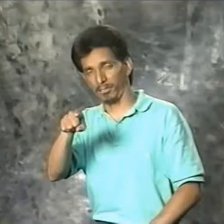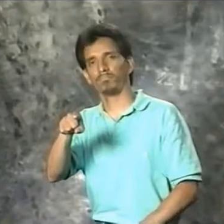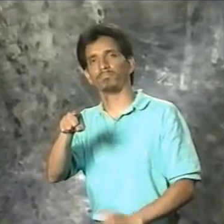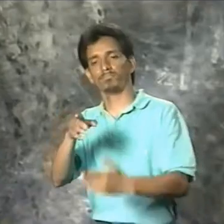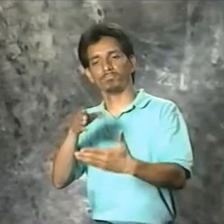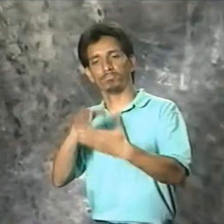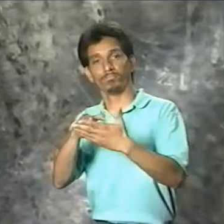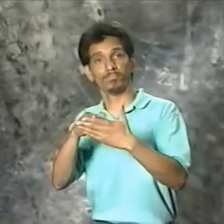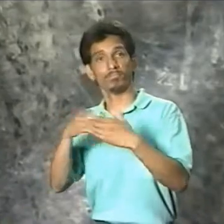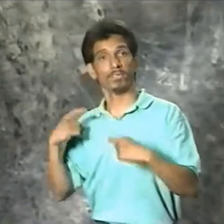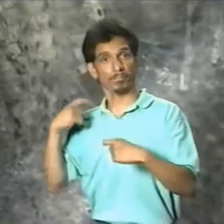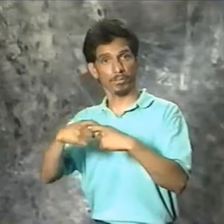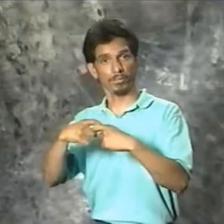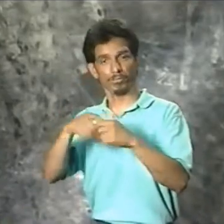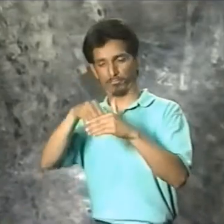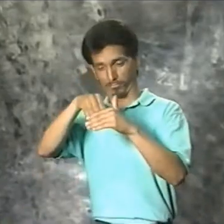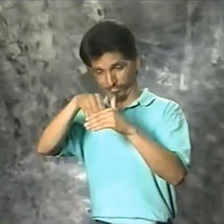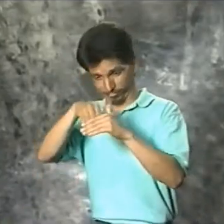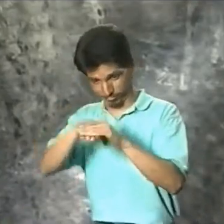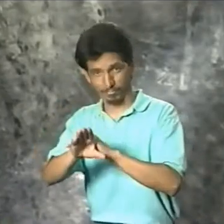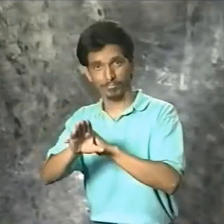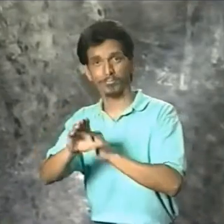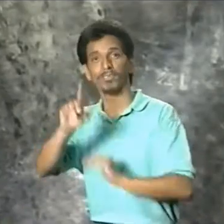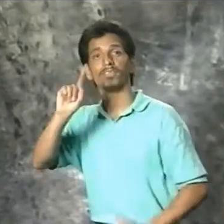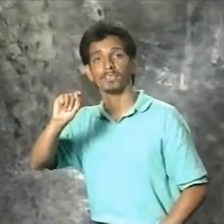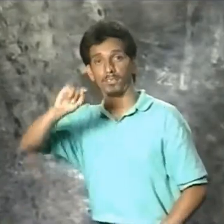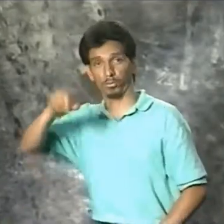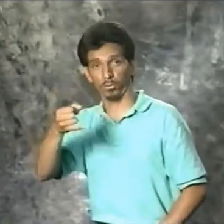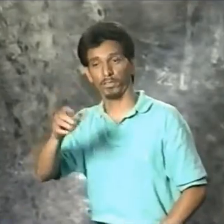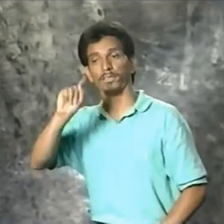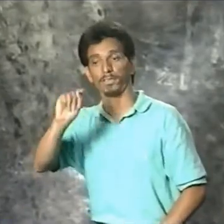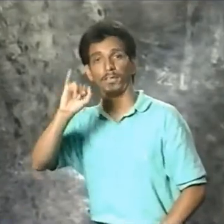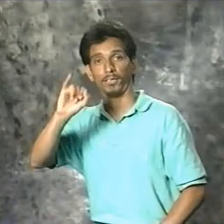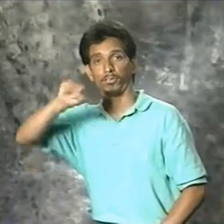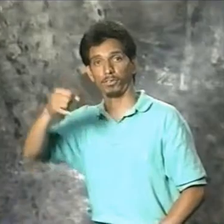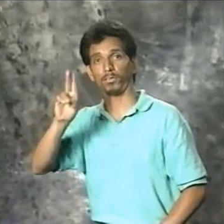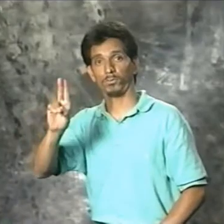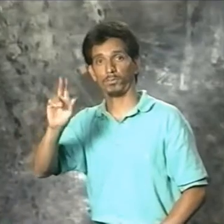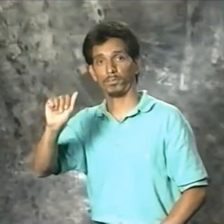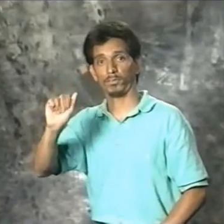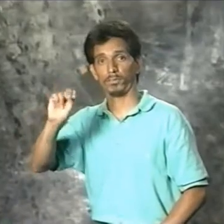California. Once we got to the border of Mexico, we went ahead and entered